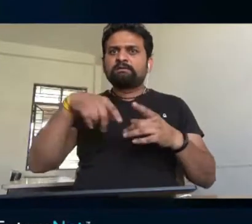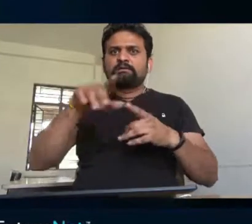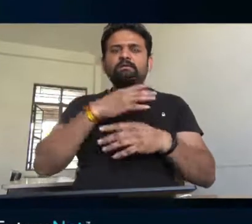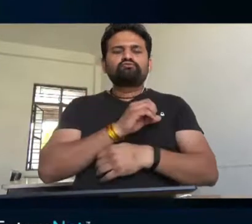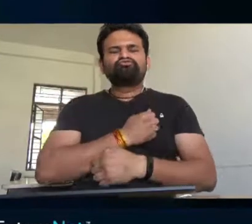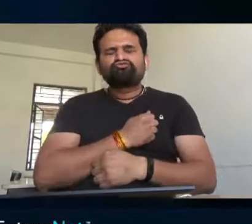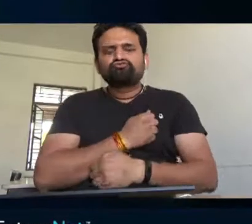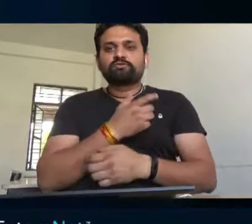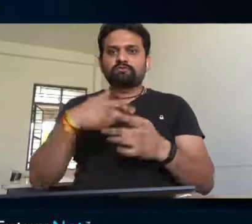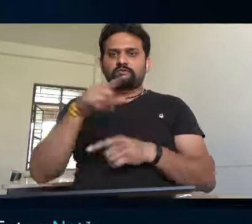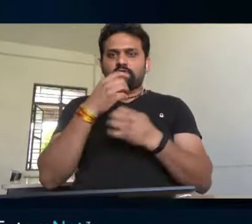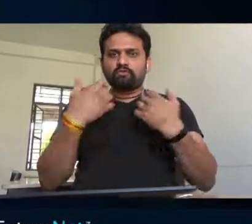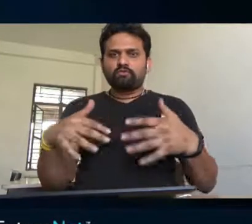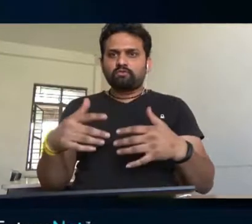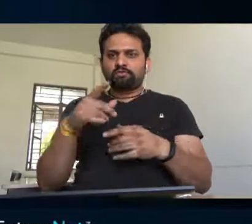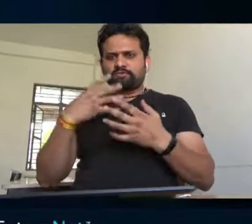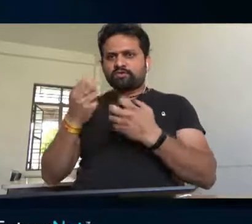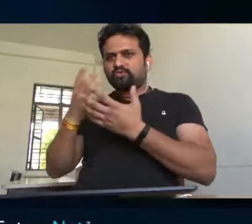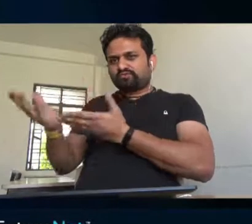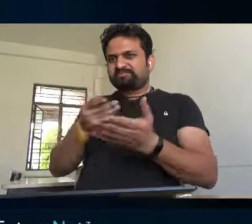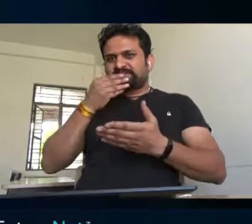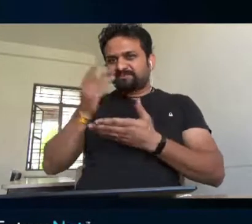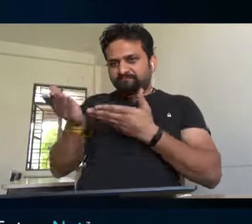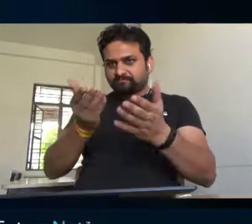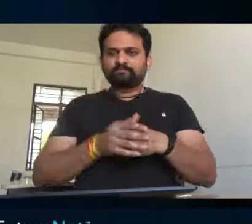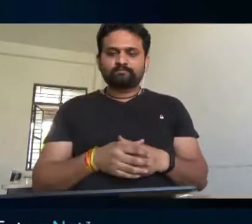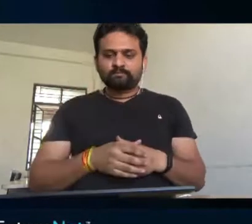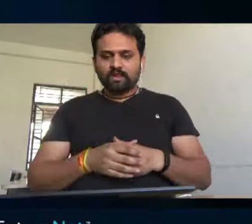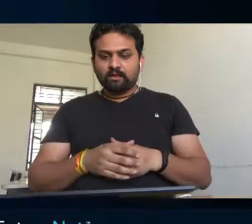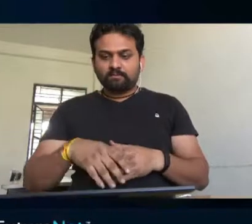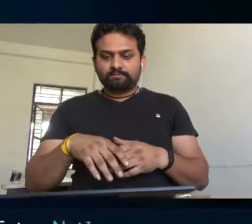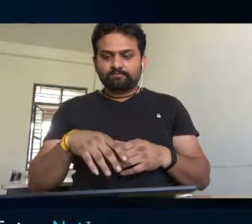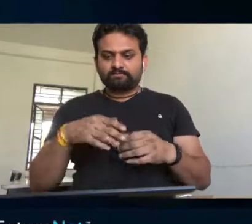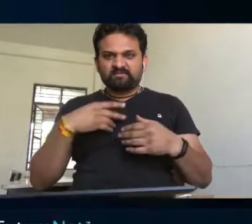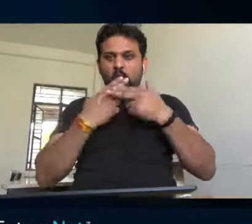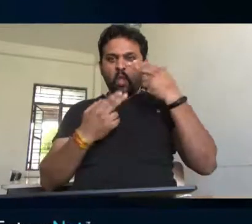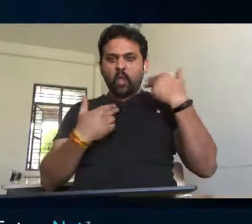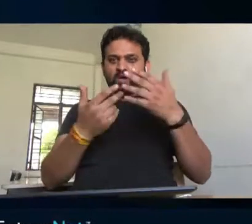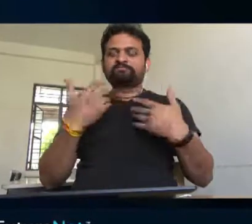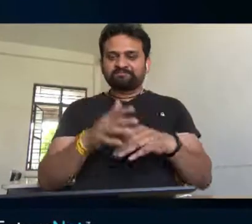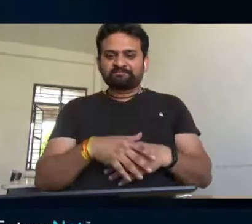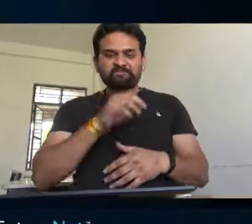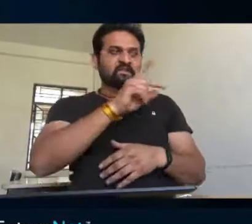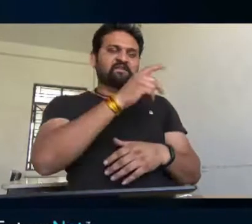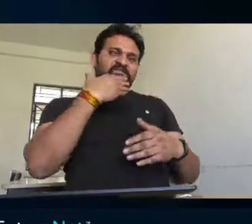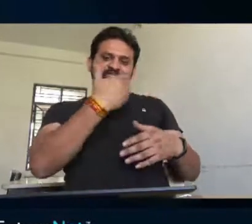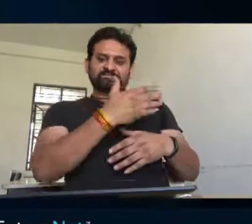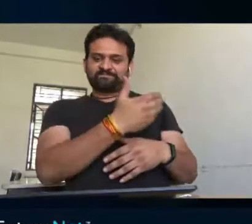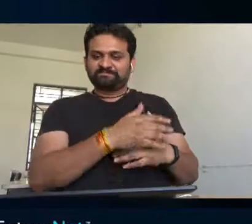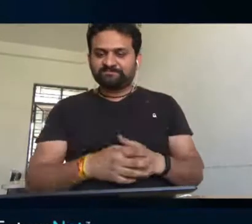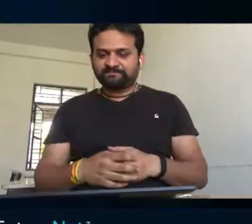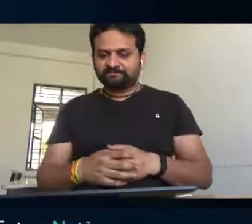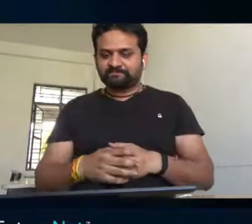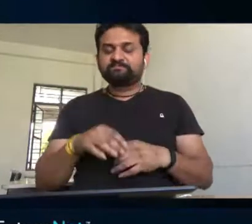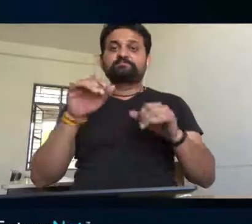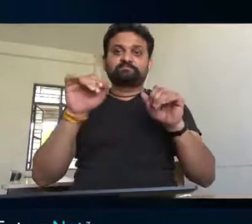Masters futsal. And Alex is now sitting next to me here, and he told me about how popular futsal is